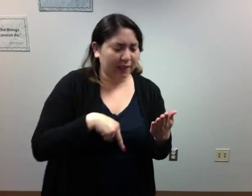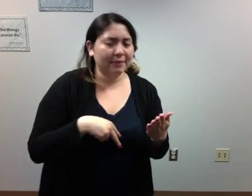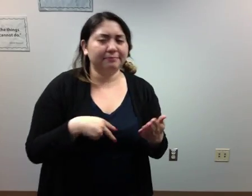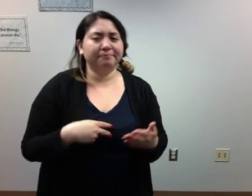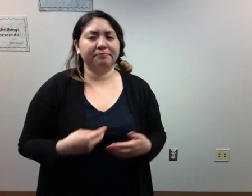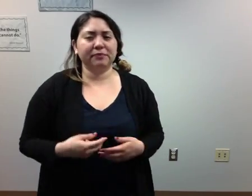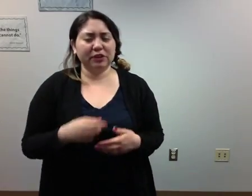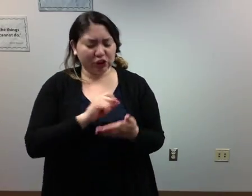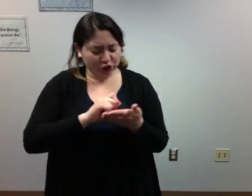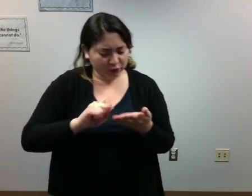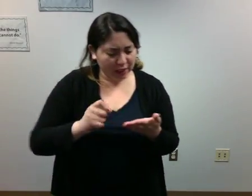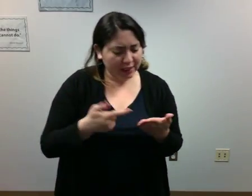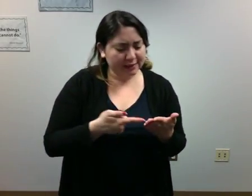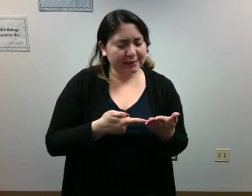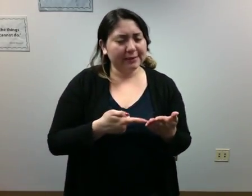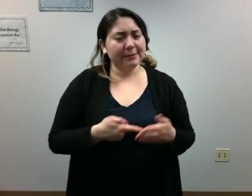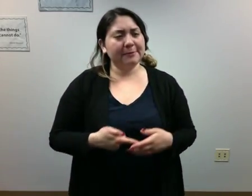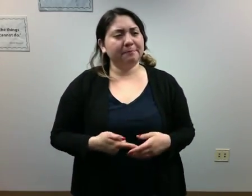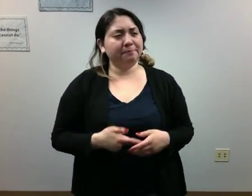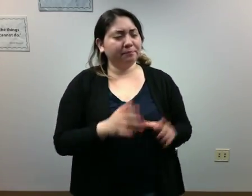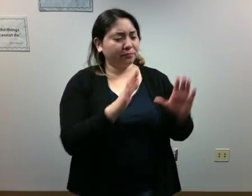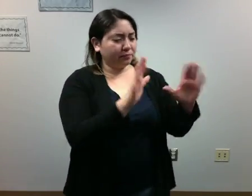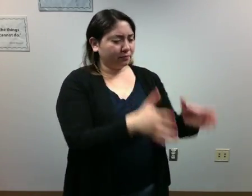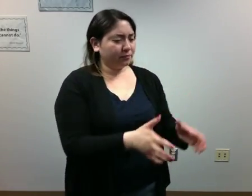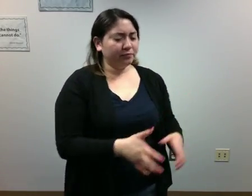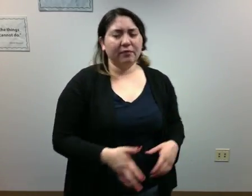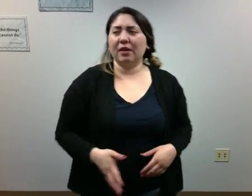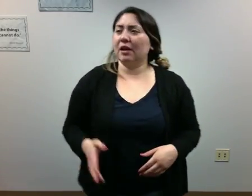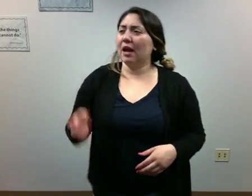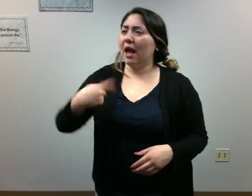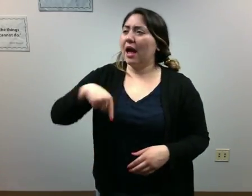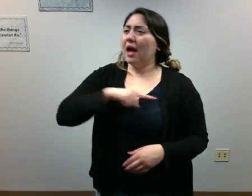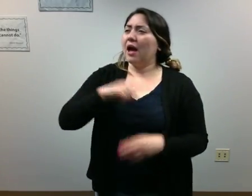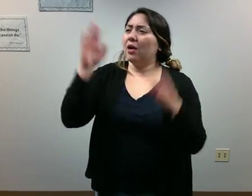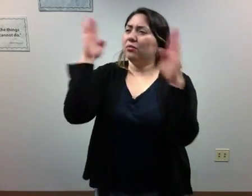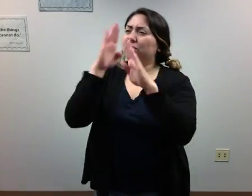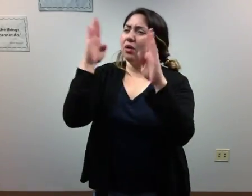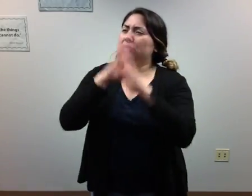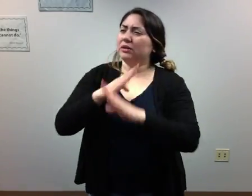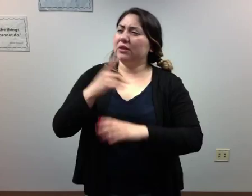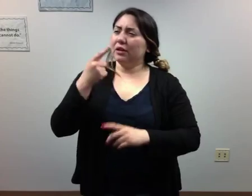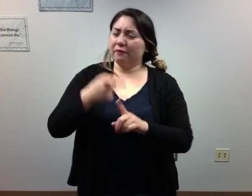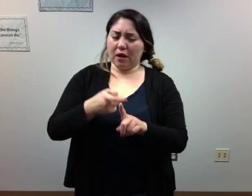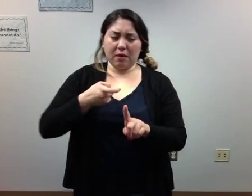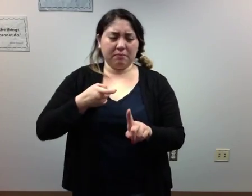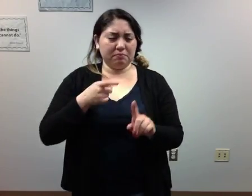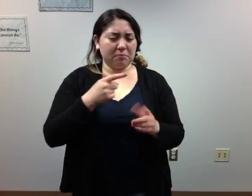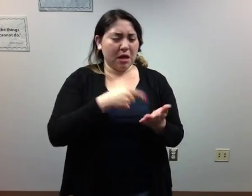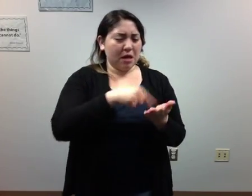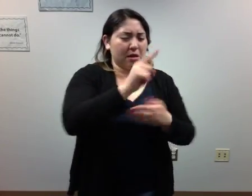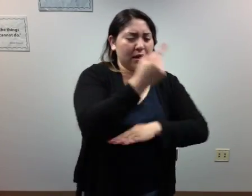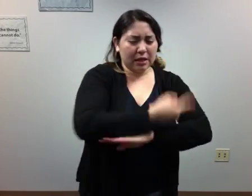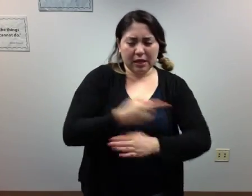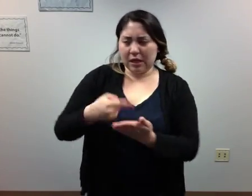She writes, "Our worries go from payday to payday, just like millions of